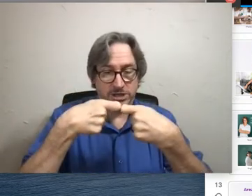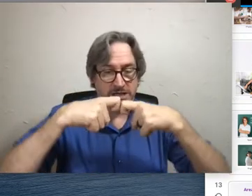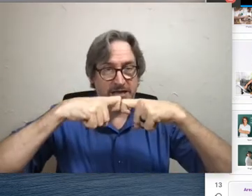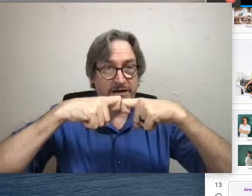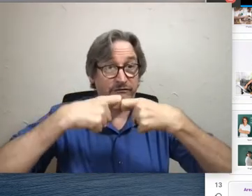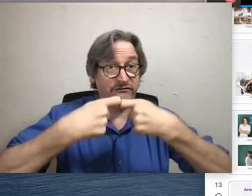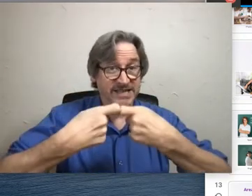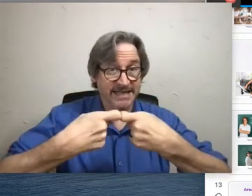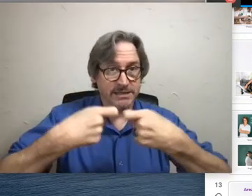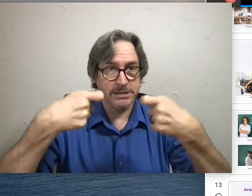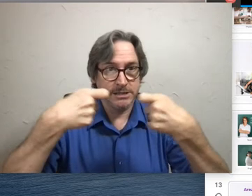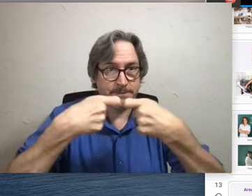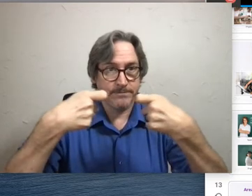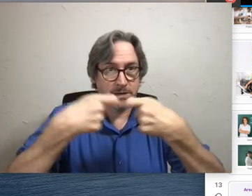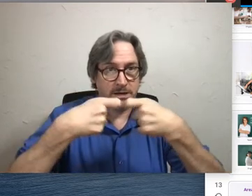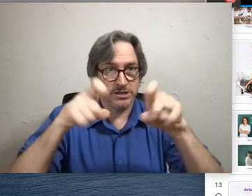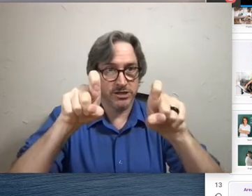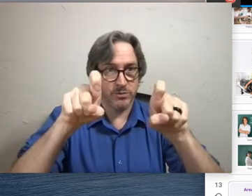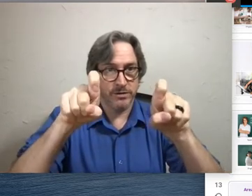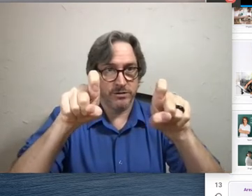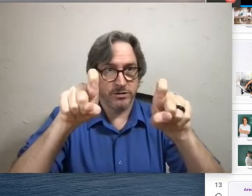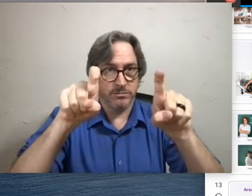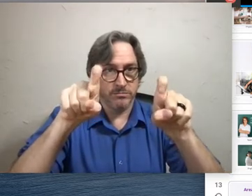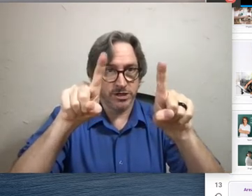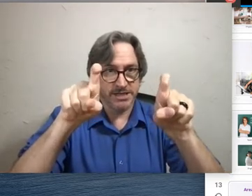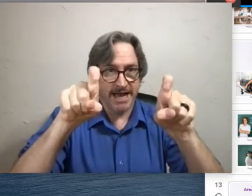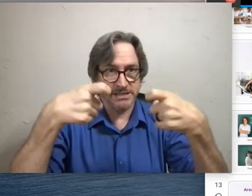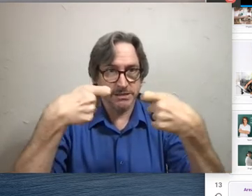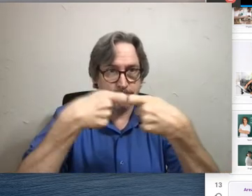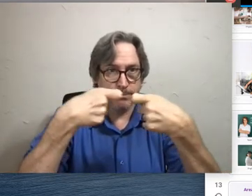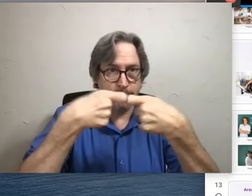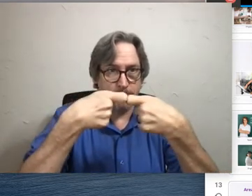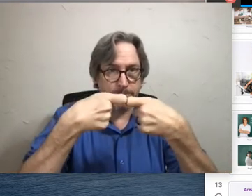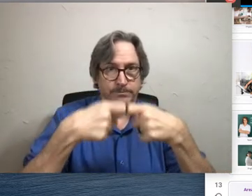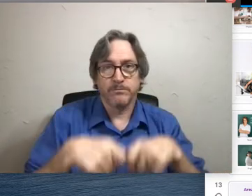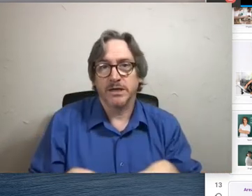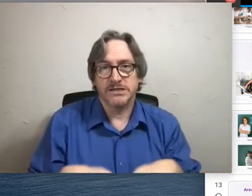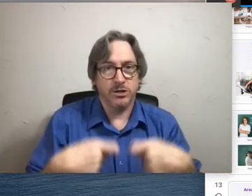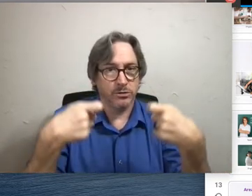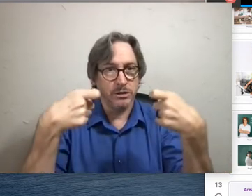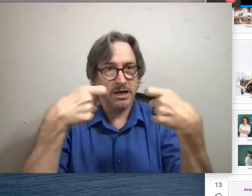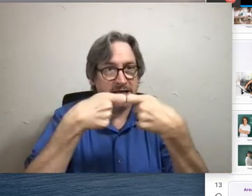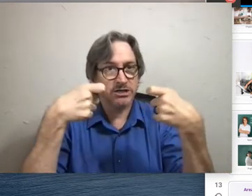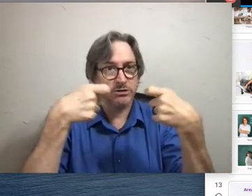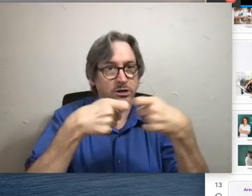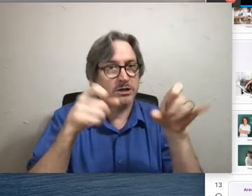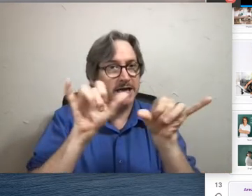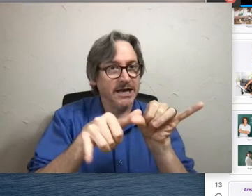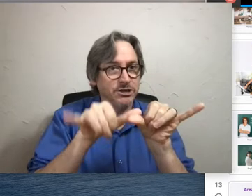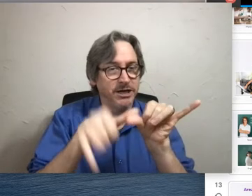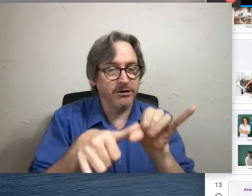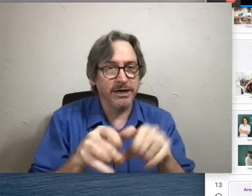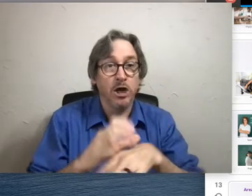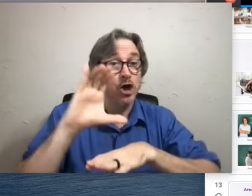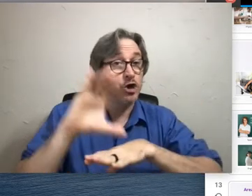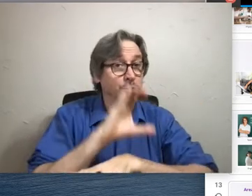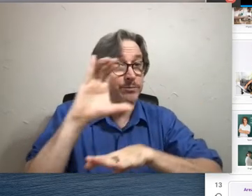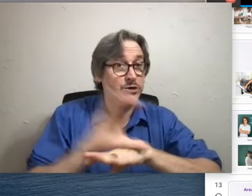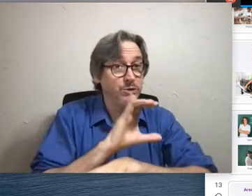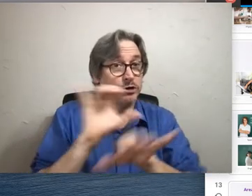which is a lot like physics. It's just with just the X's. Boom, boom. So electrical